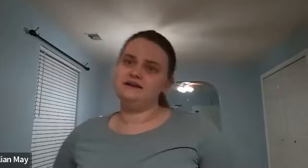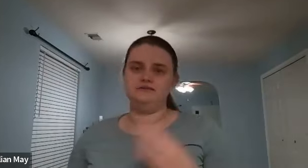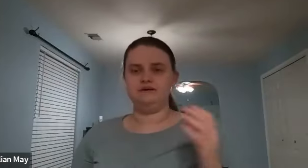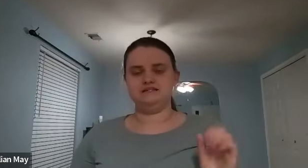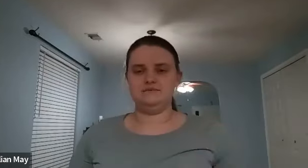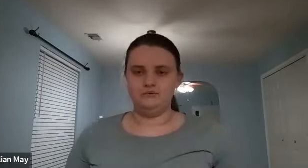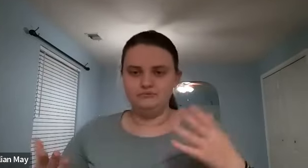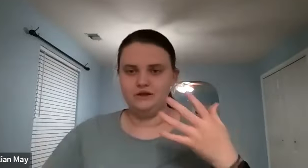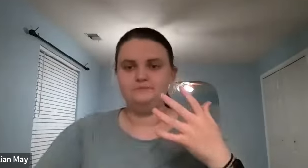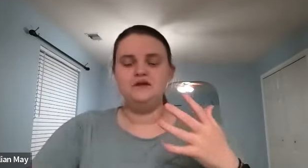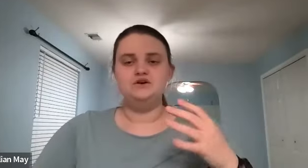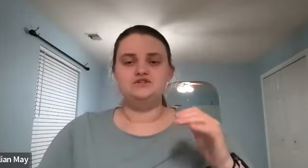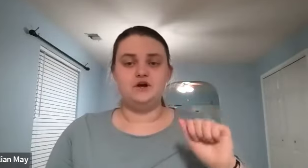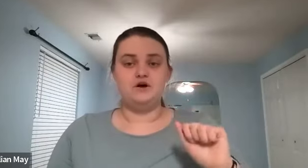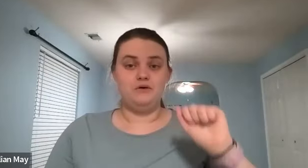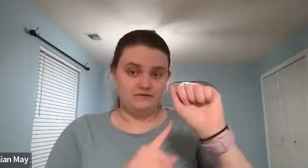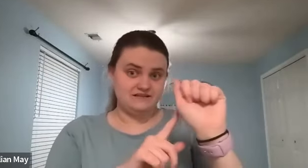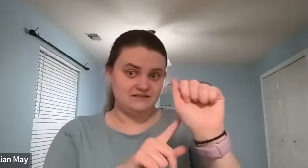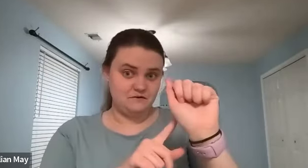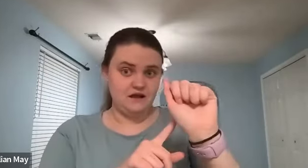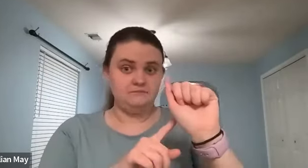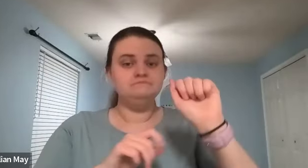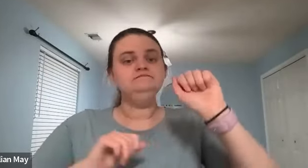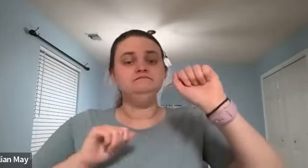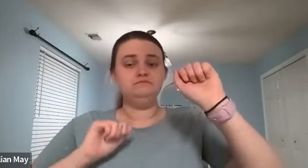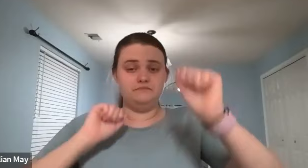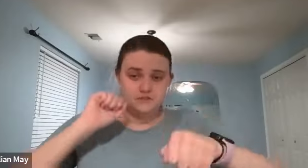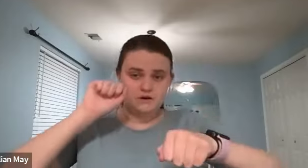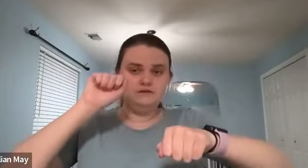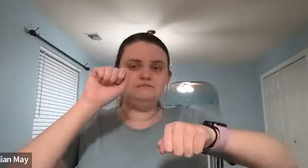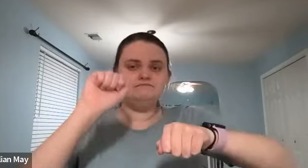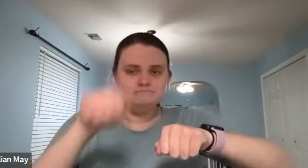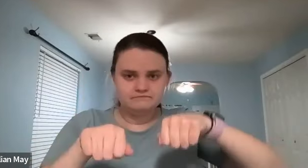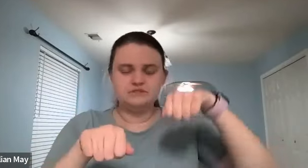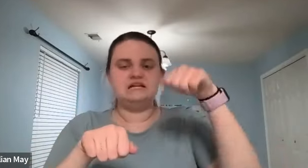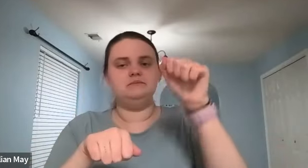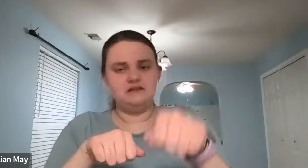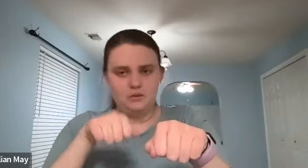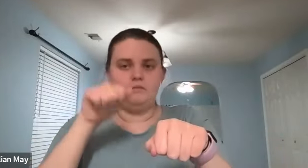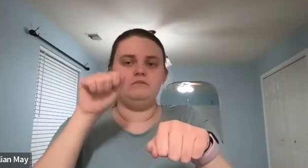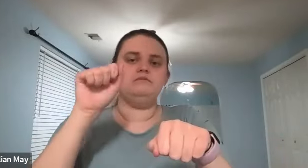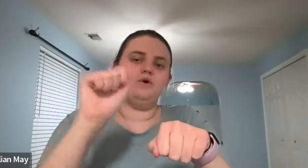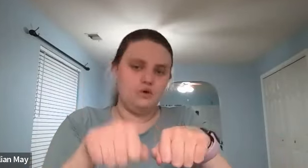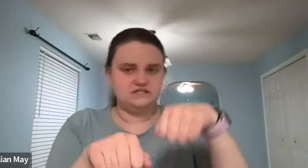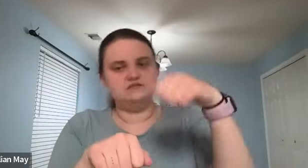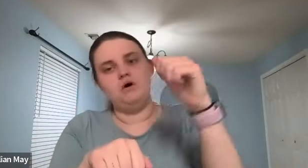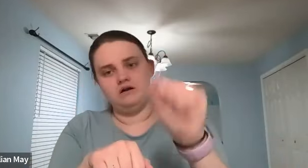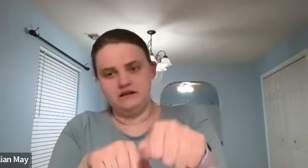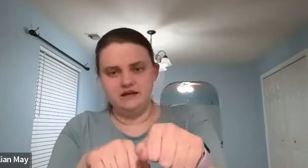give you an example here. So obviously the sign for A. So pretend to be like the horse is walking and